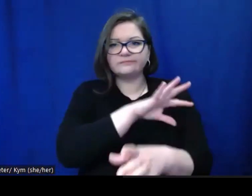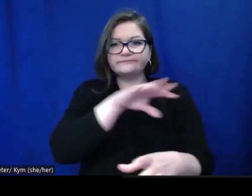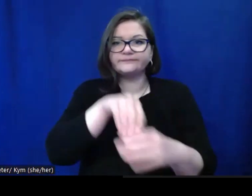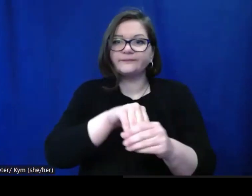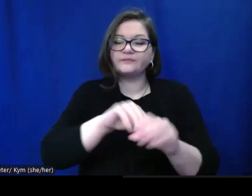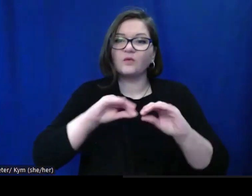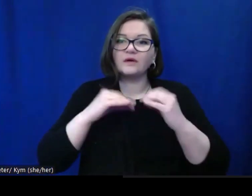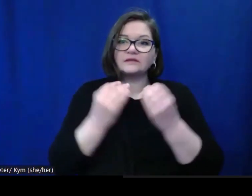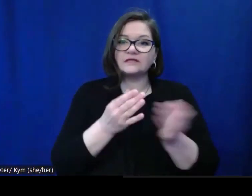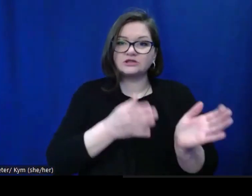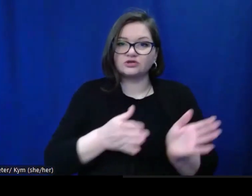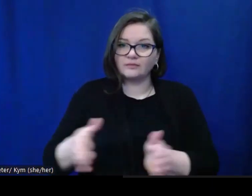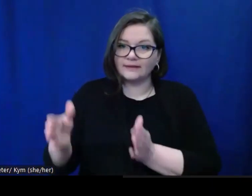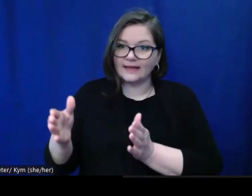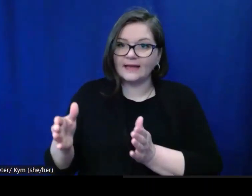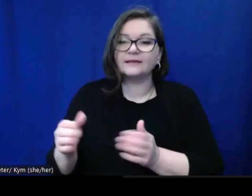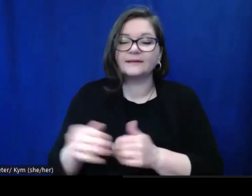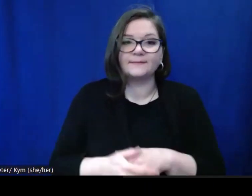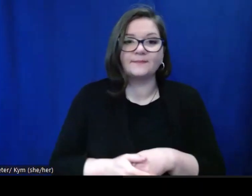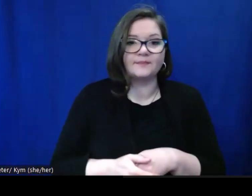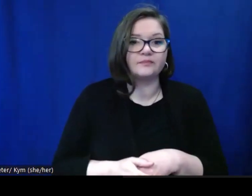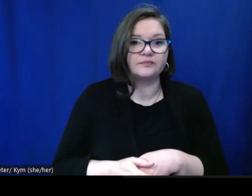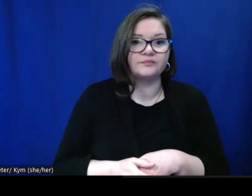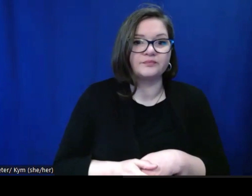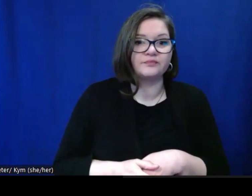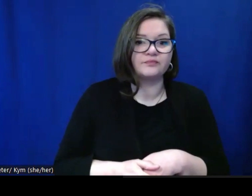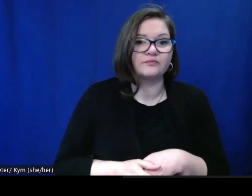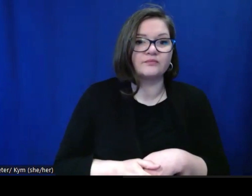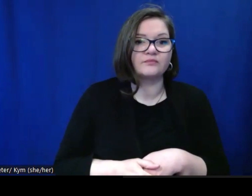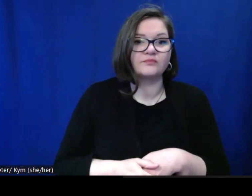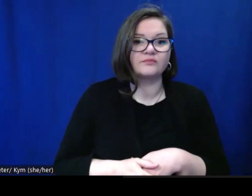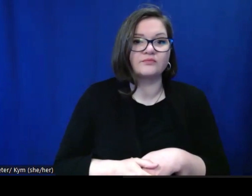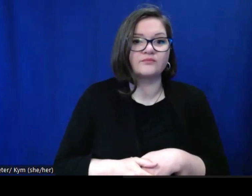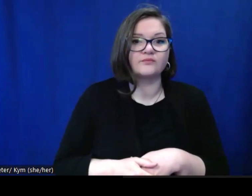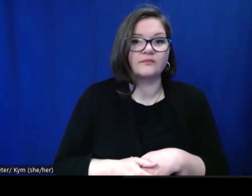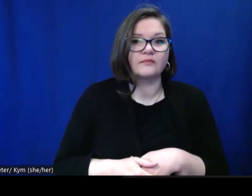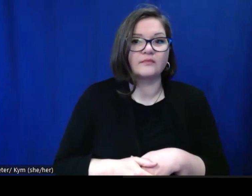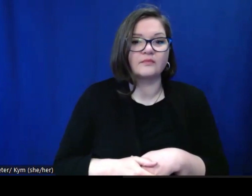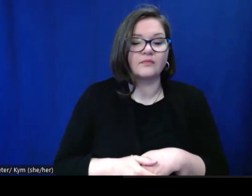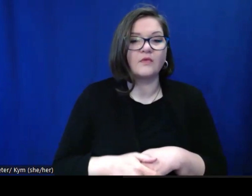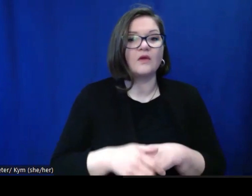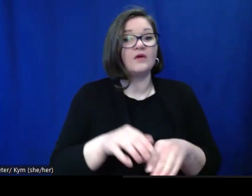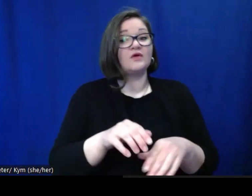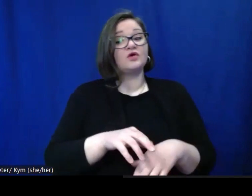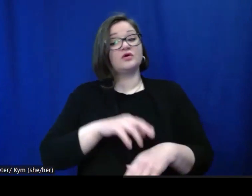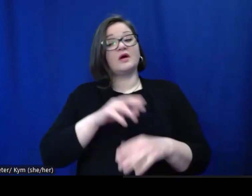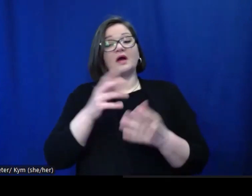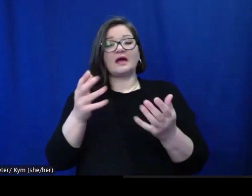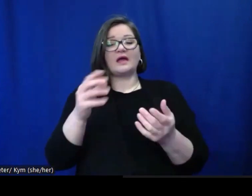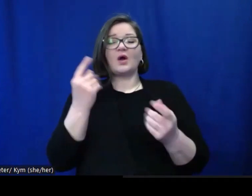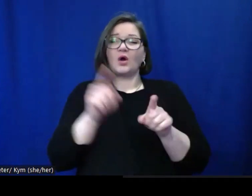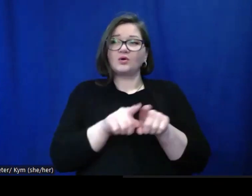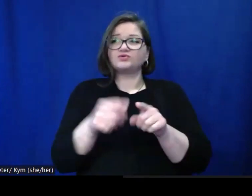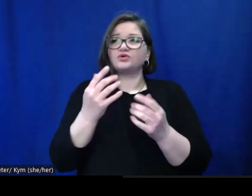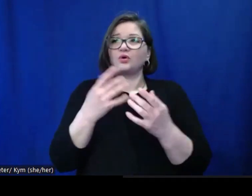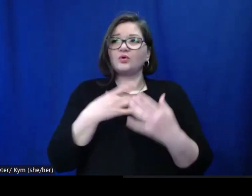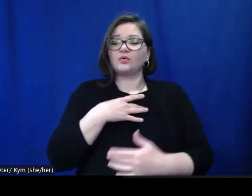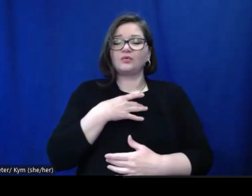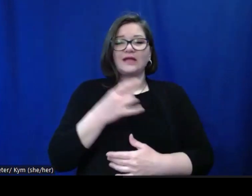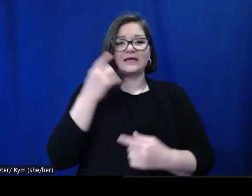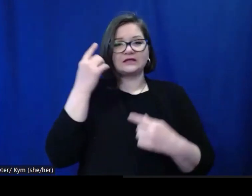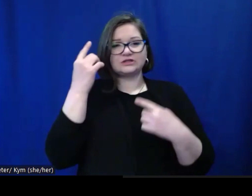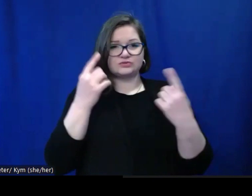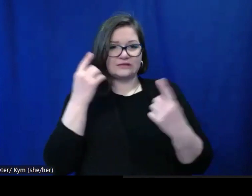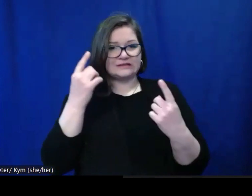planning. I also like to think of preventive versus reactive. So in society, we tend to